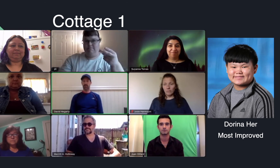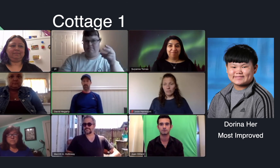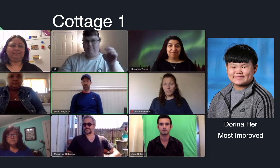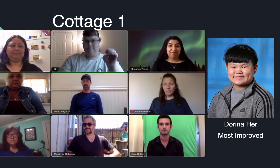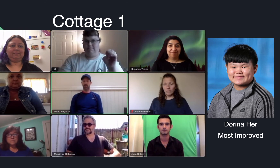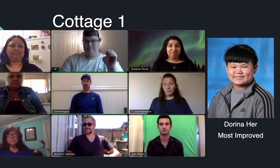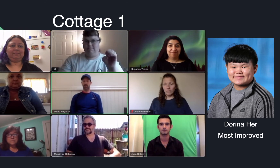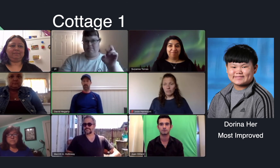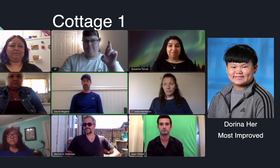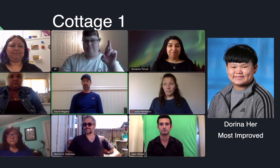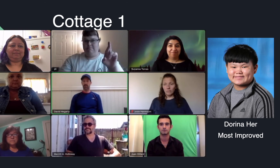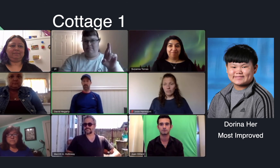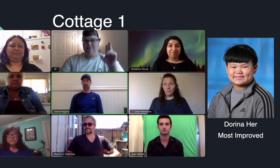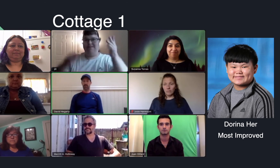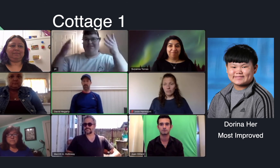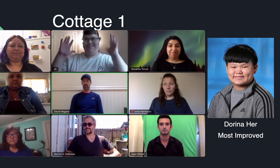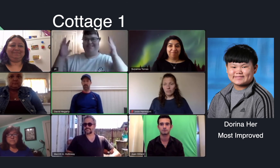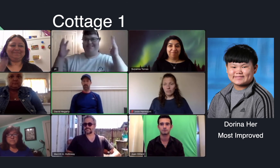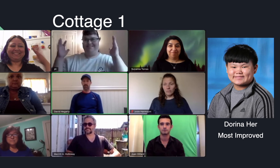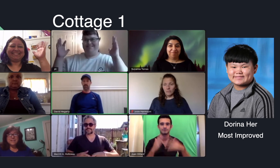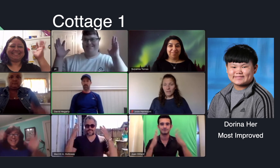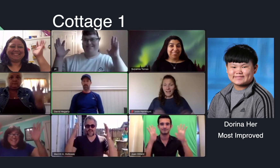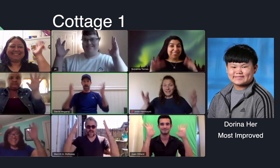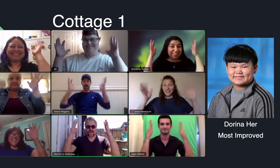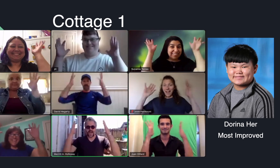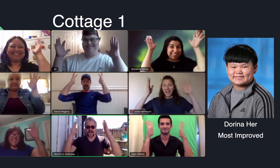Dorina Herr.